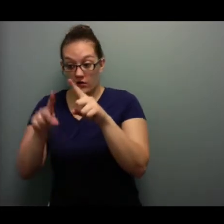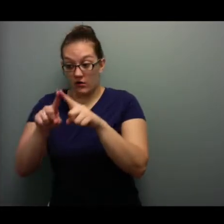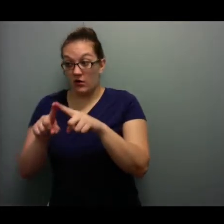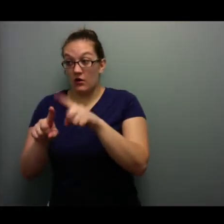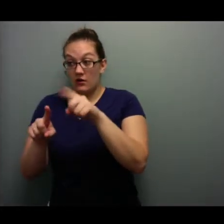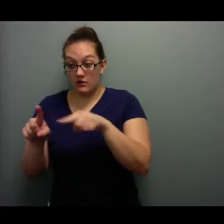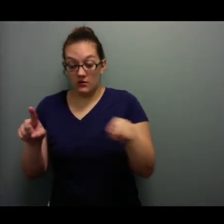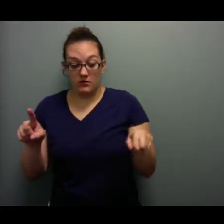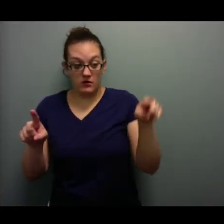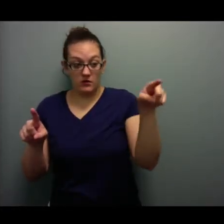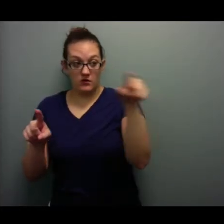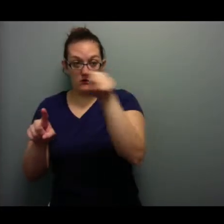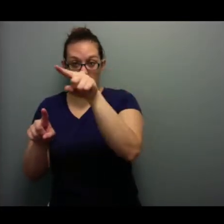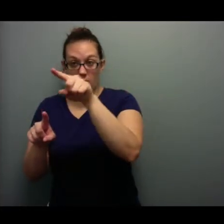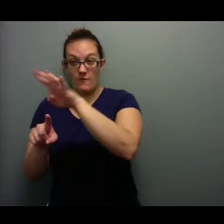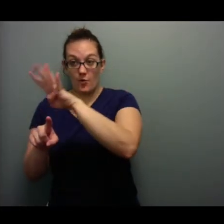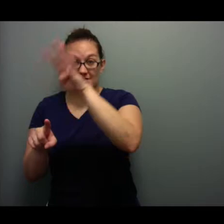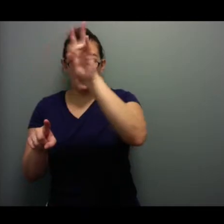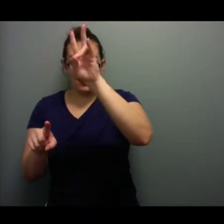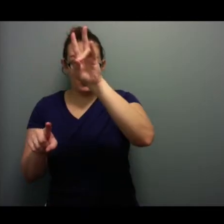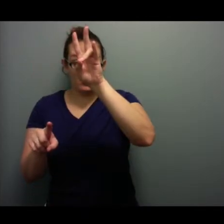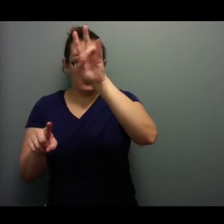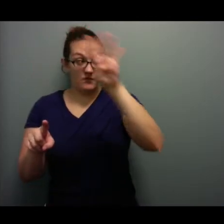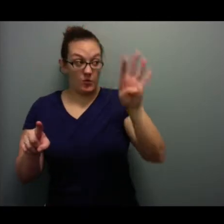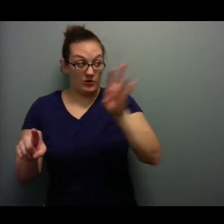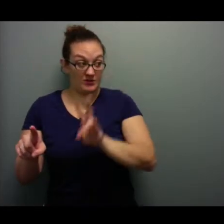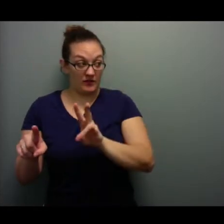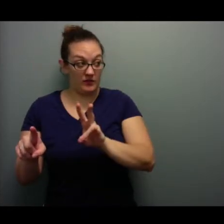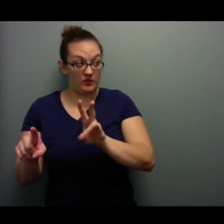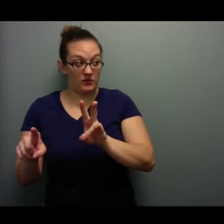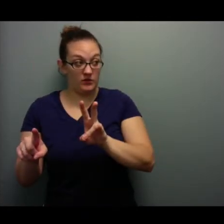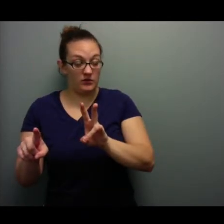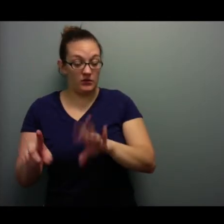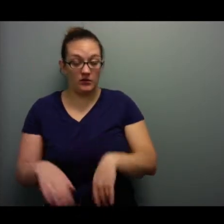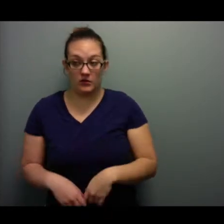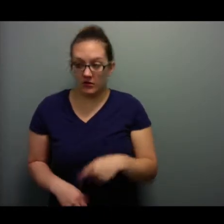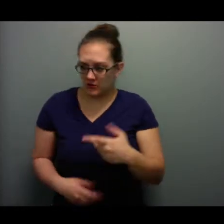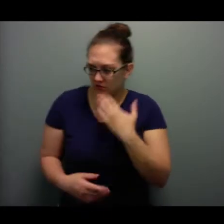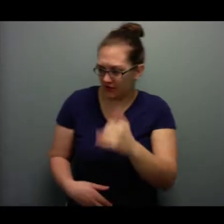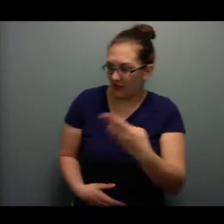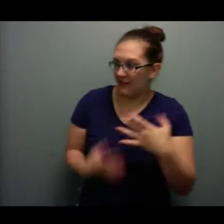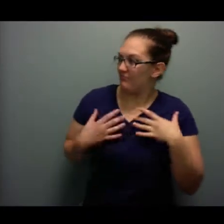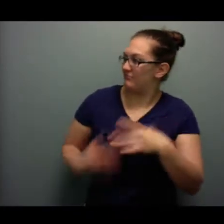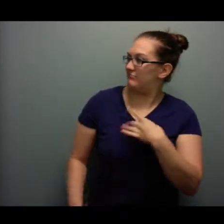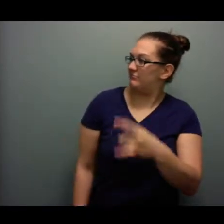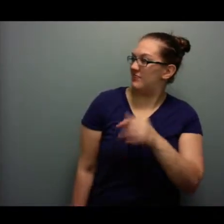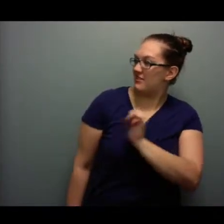width. Absolutely. Good job. I like that proof. Alright, did everyone have a chance to